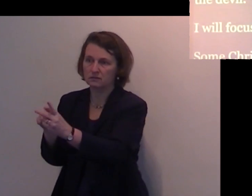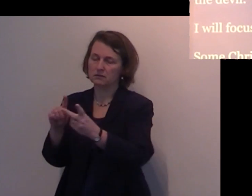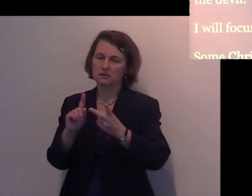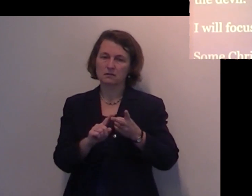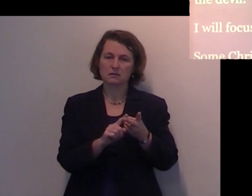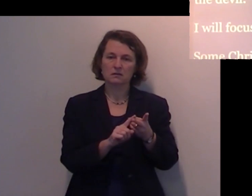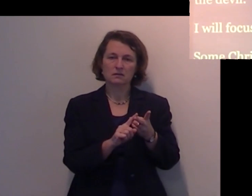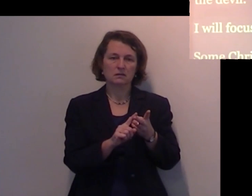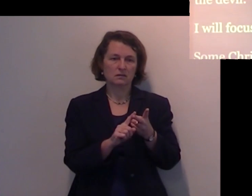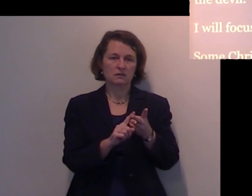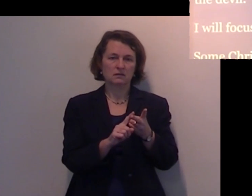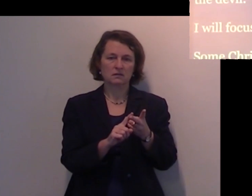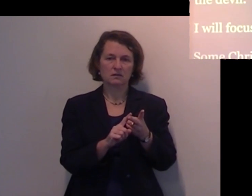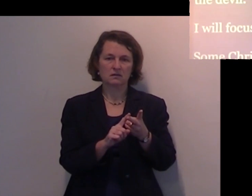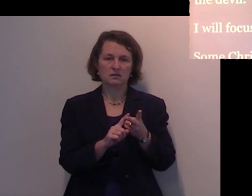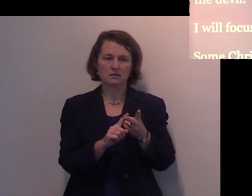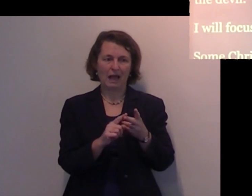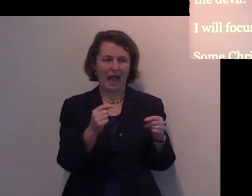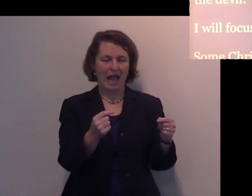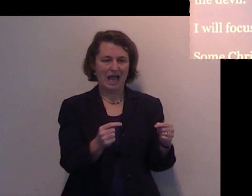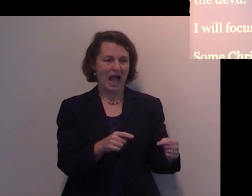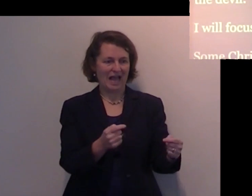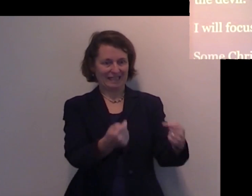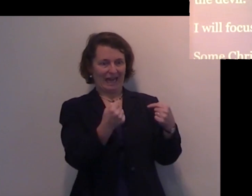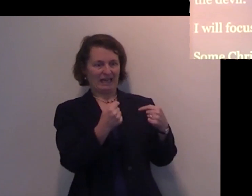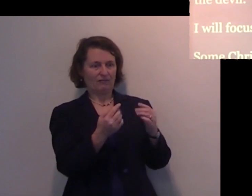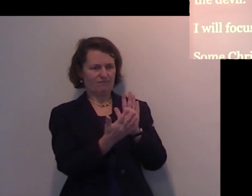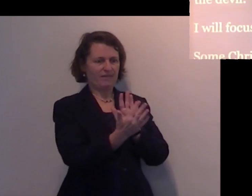Number two, facing attacks from the world and the devil.